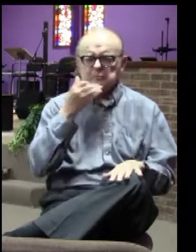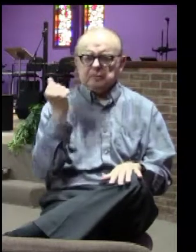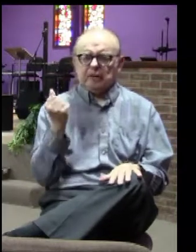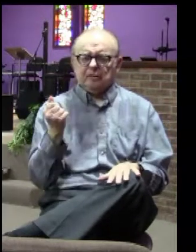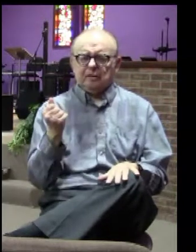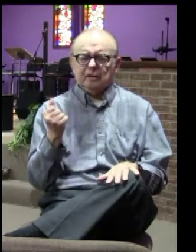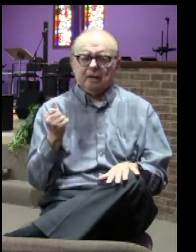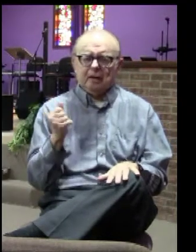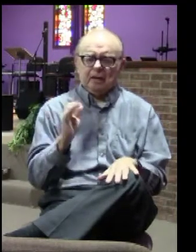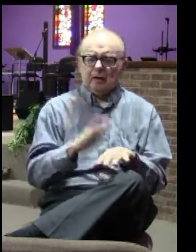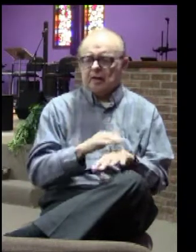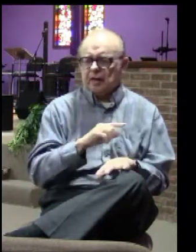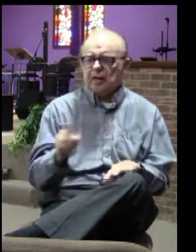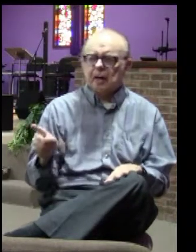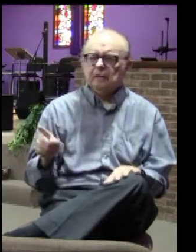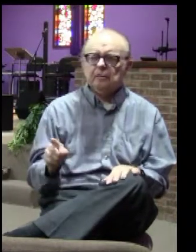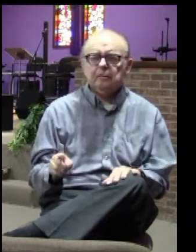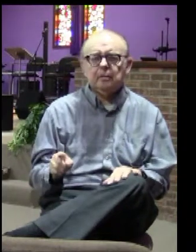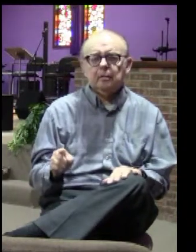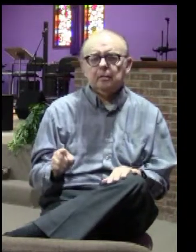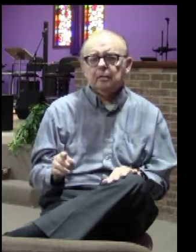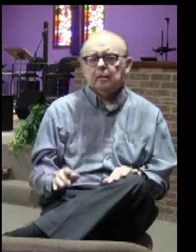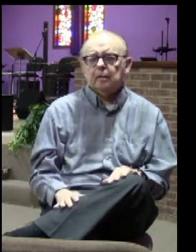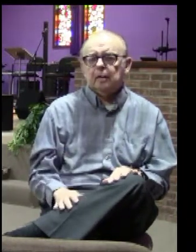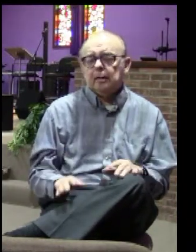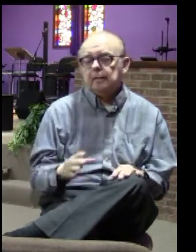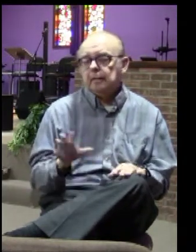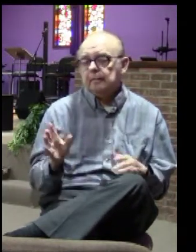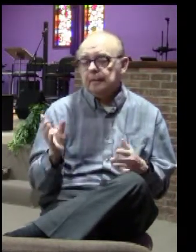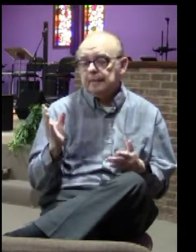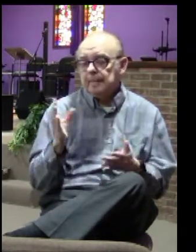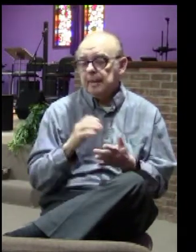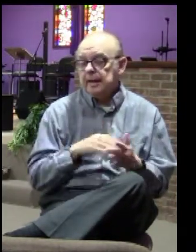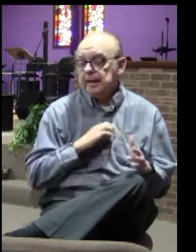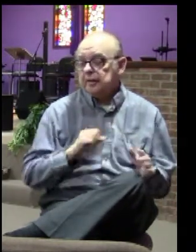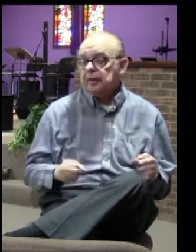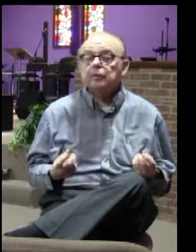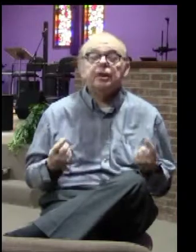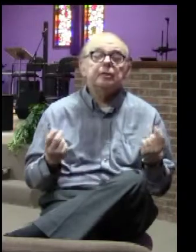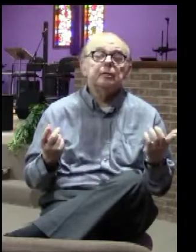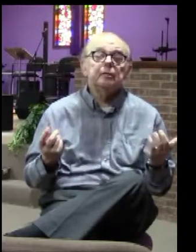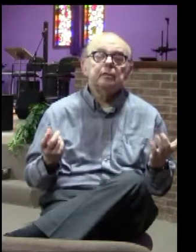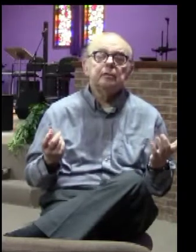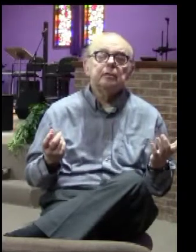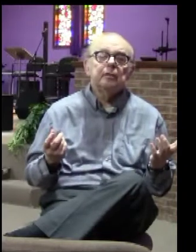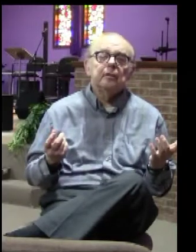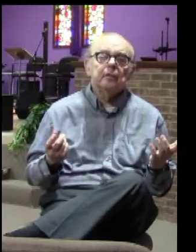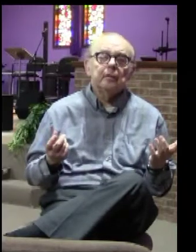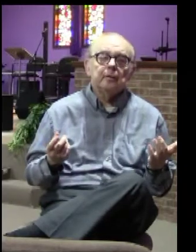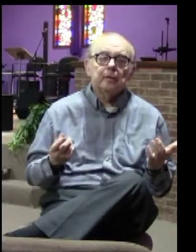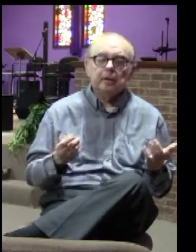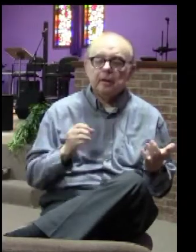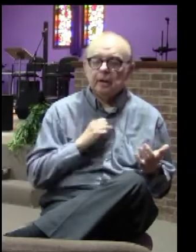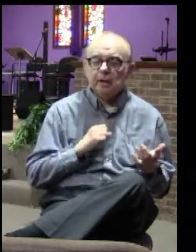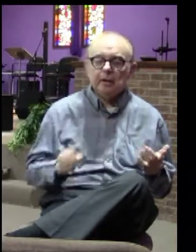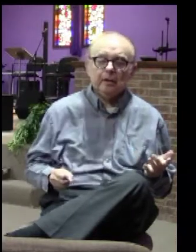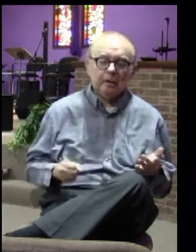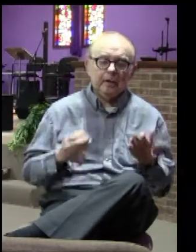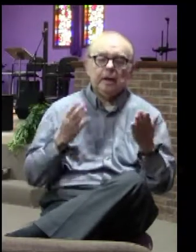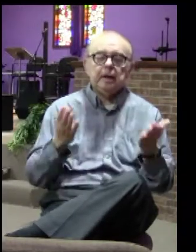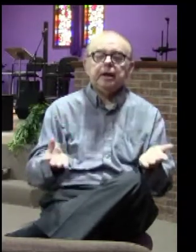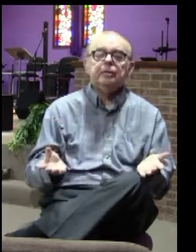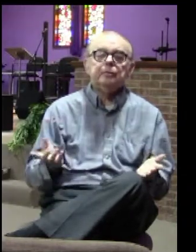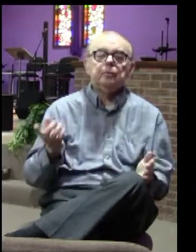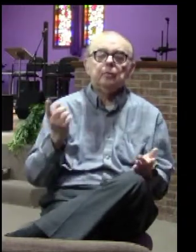better than they are. And what Samson did was he said, here's what I'm going